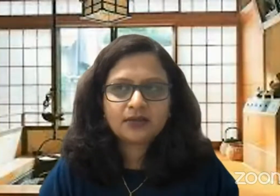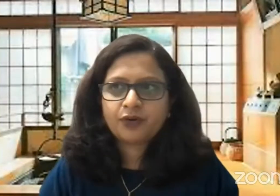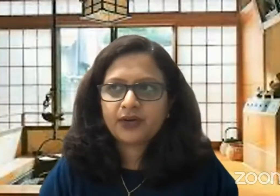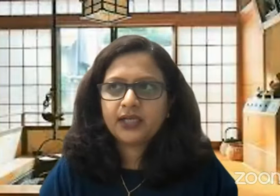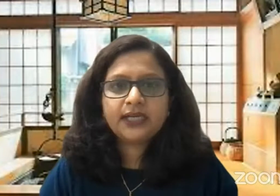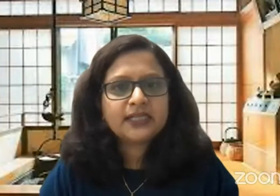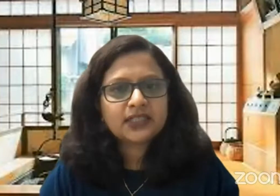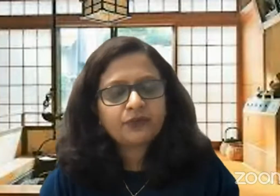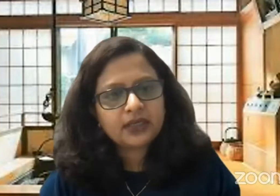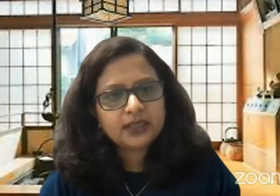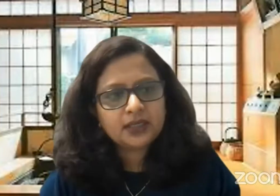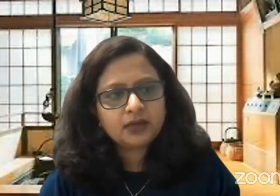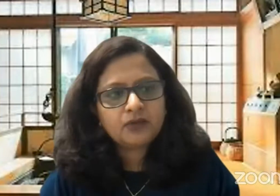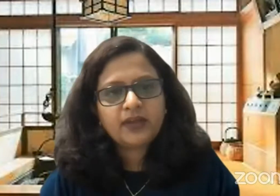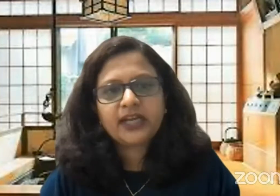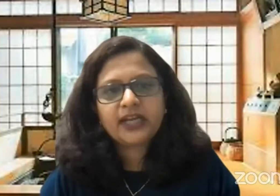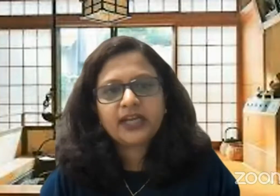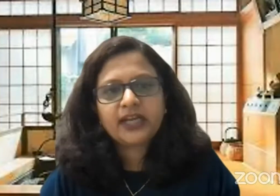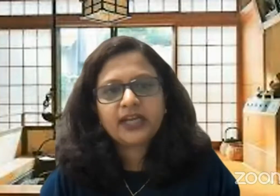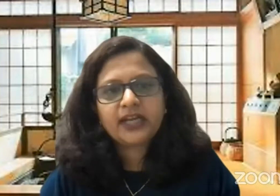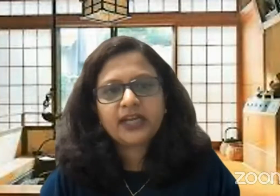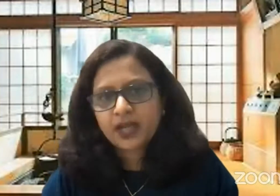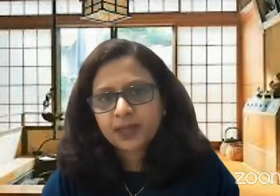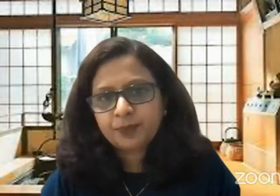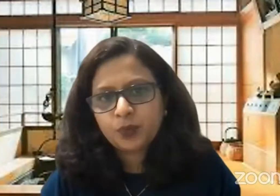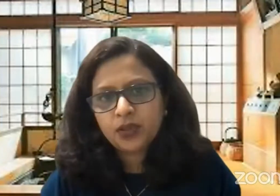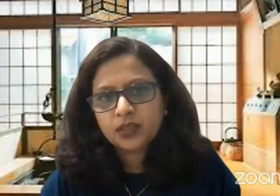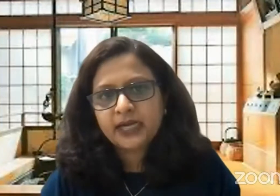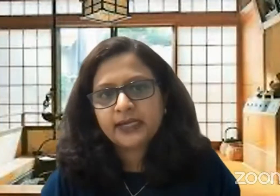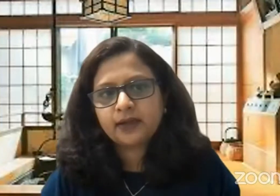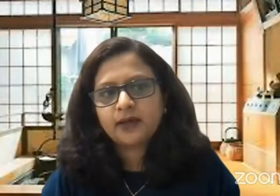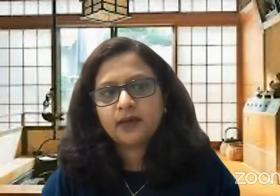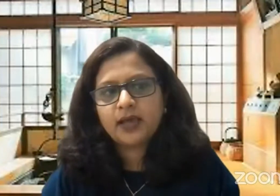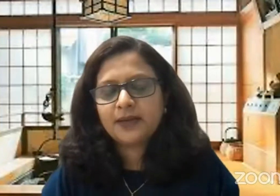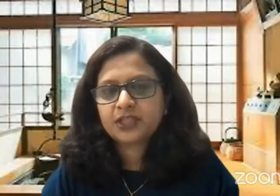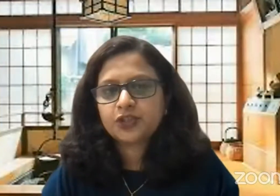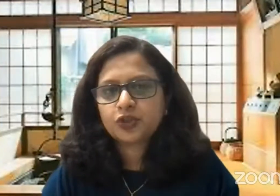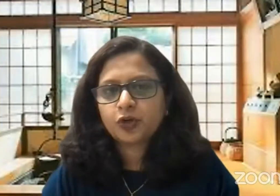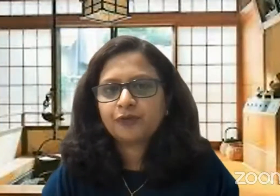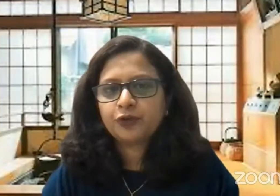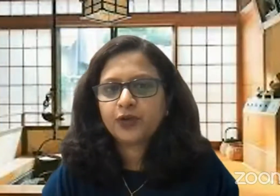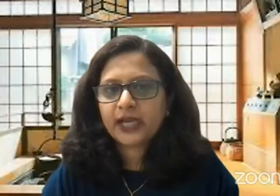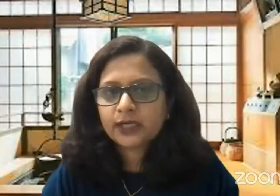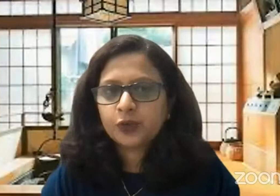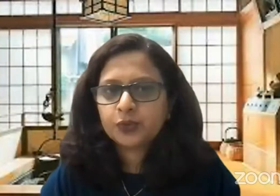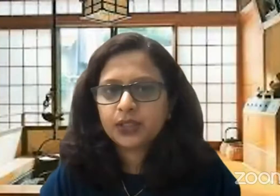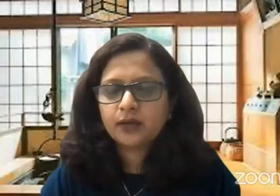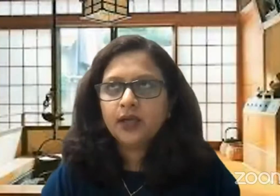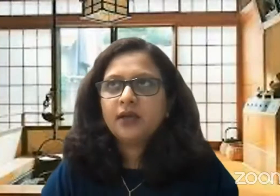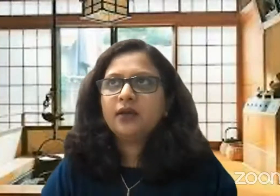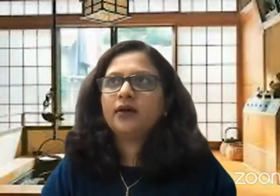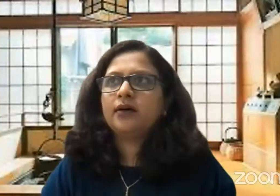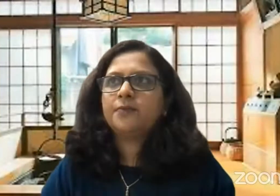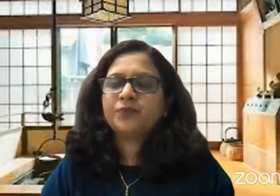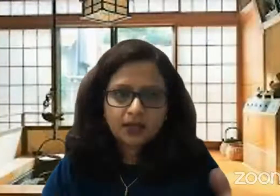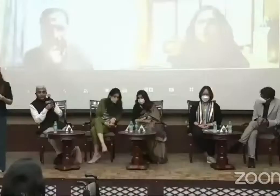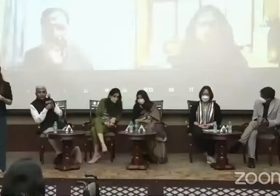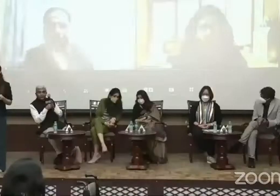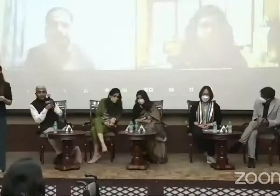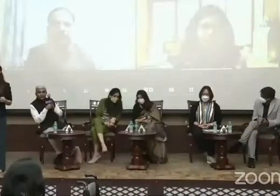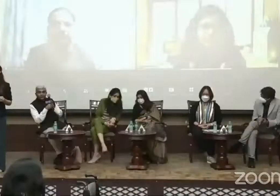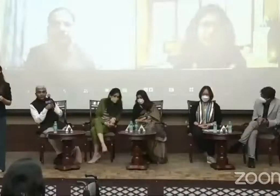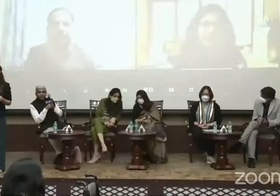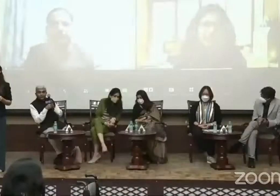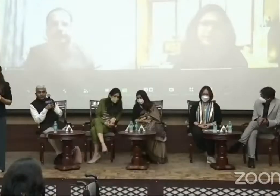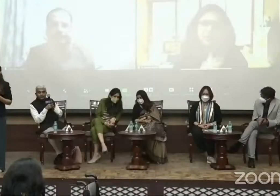it for real? It is for real, a very limited supply pool that helps us sort of, get to the,